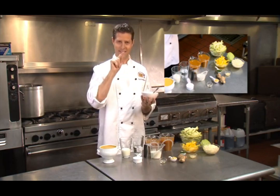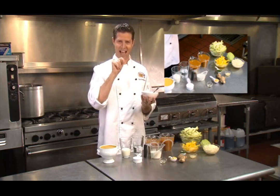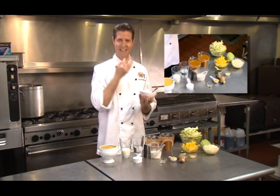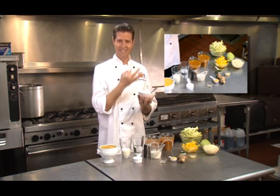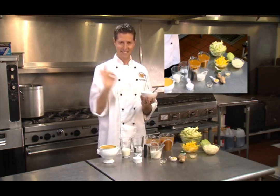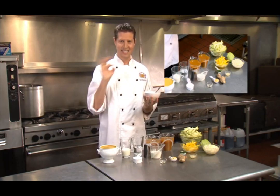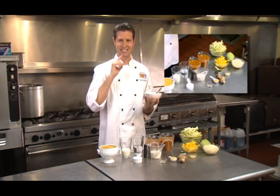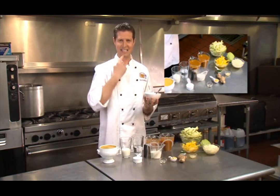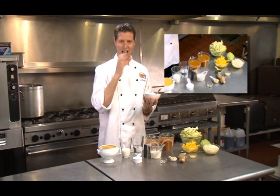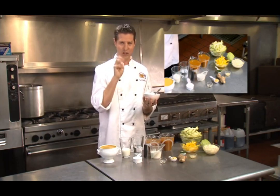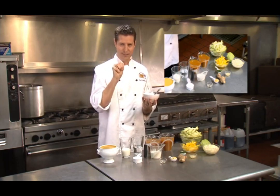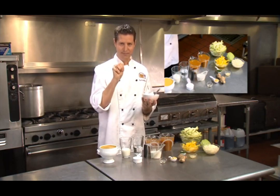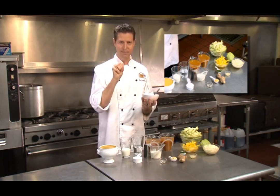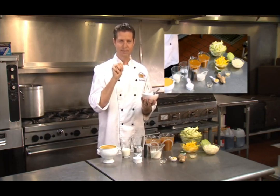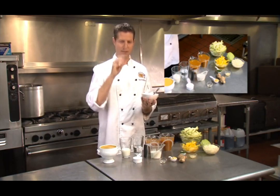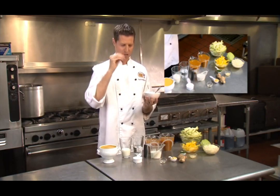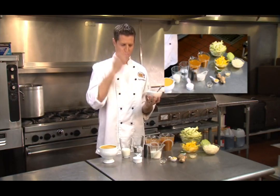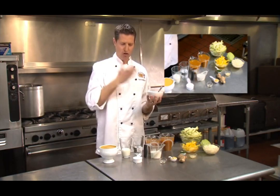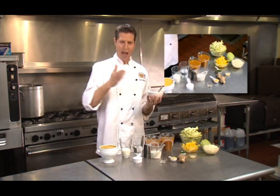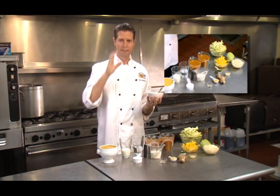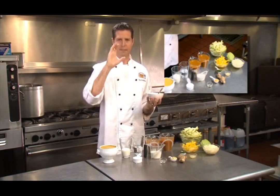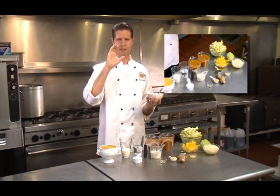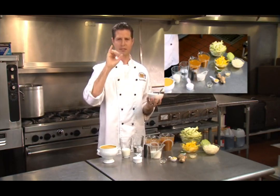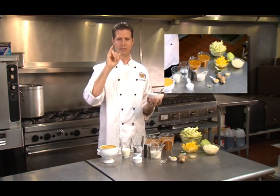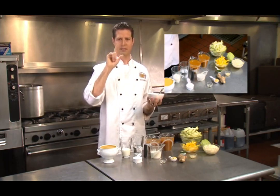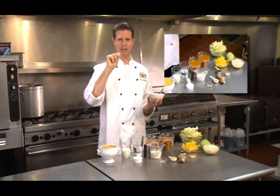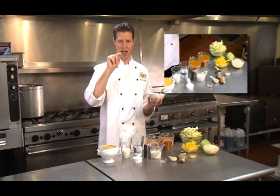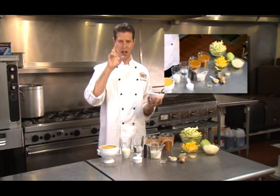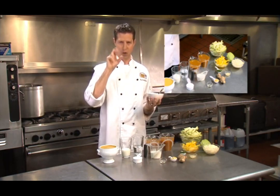fat-free sour cream, and chopped cilantro.